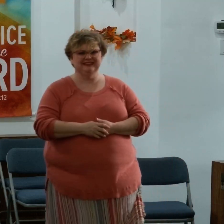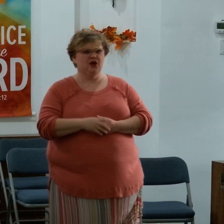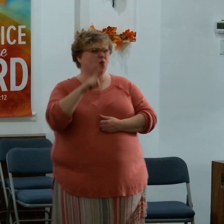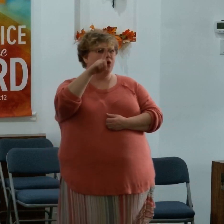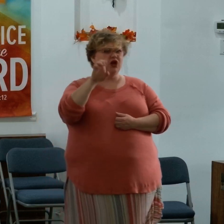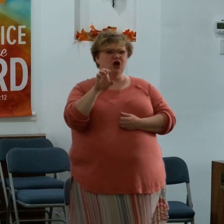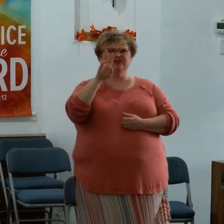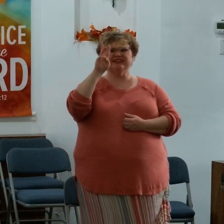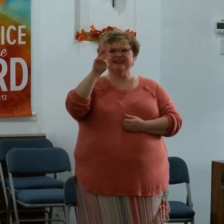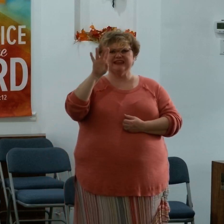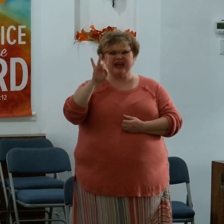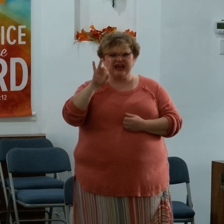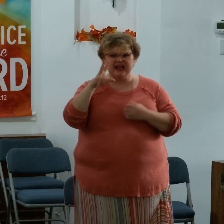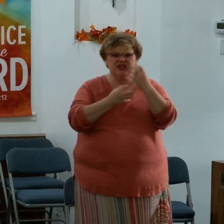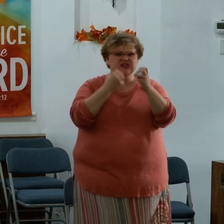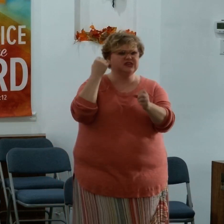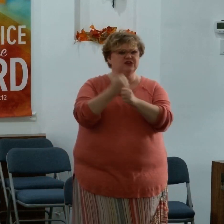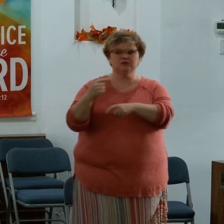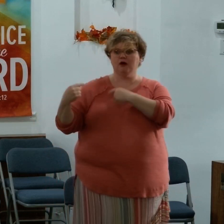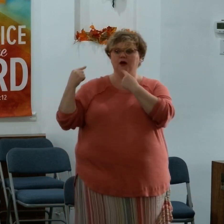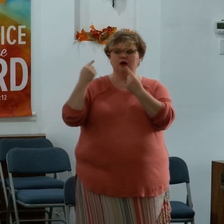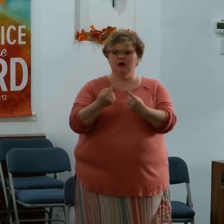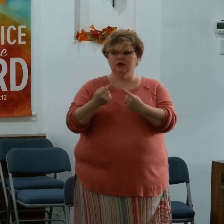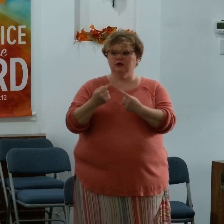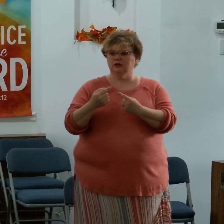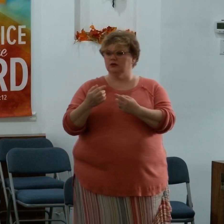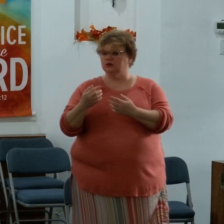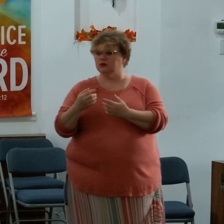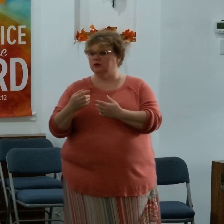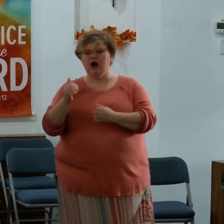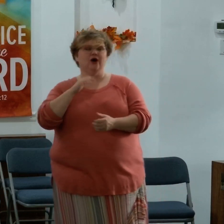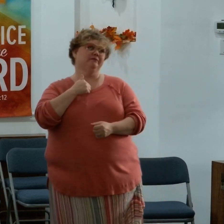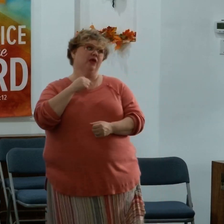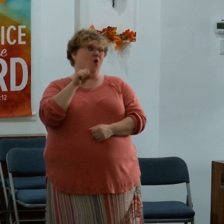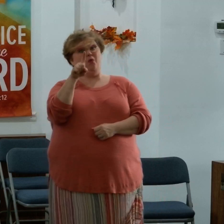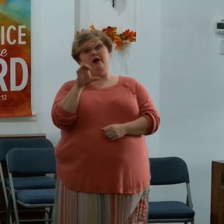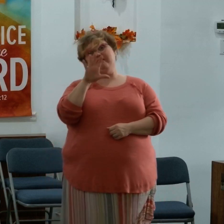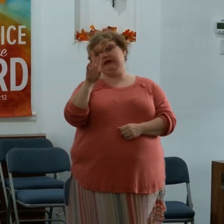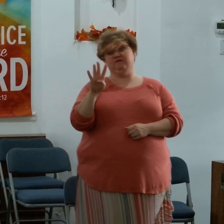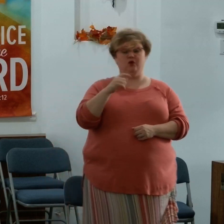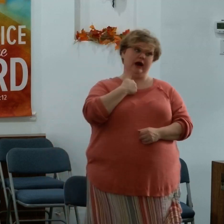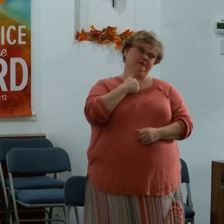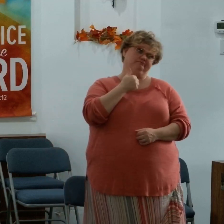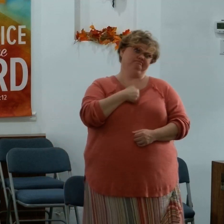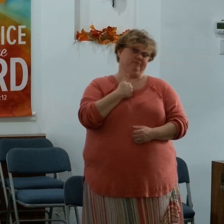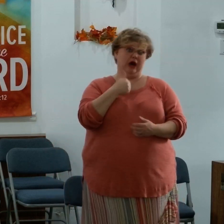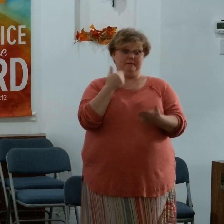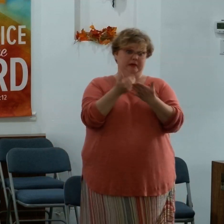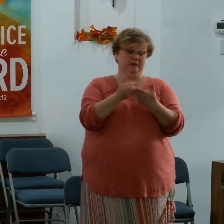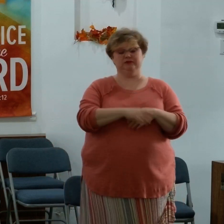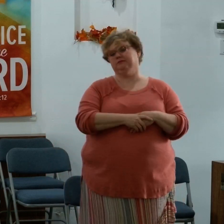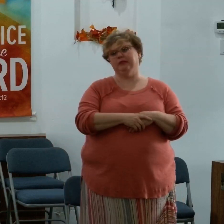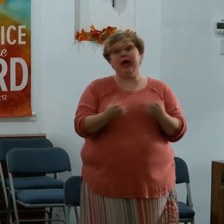168 years? Is it 168 years? Well, I'm close. It's 100 and some odd years and a bunch of years. How